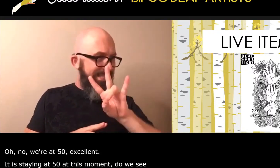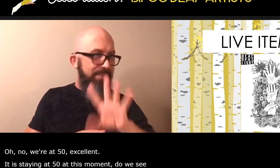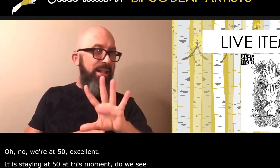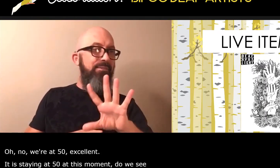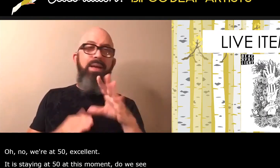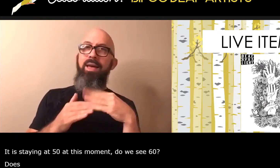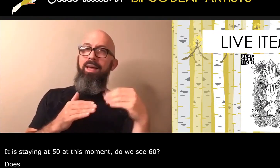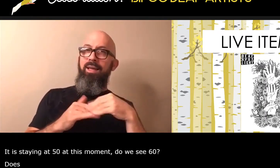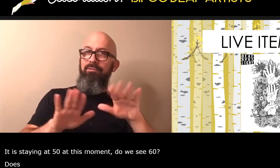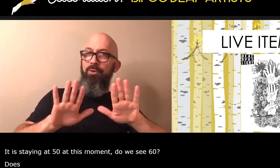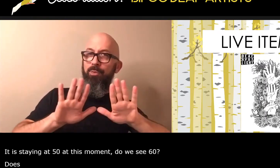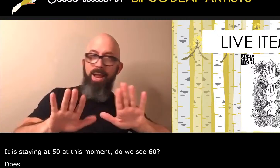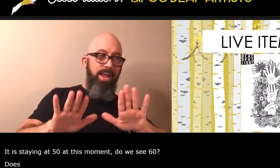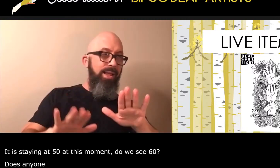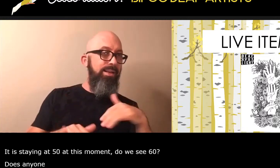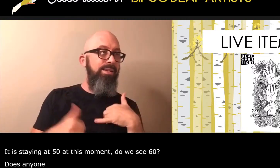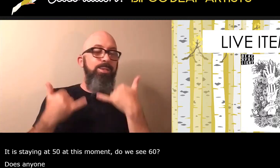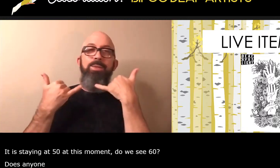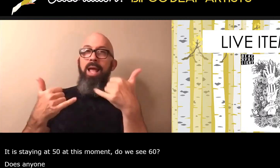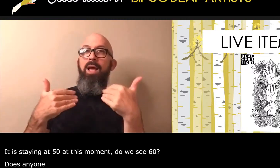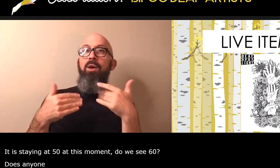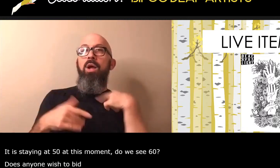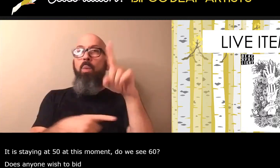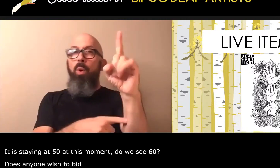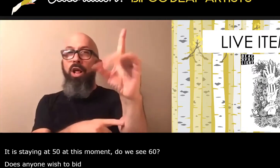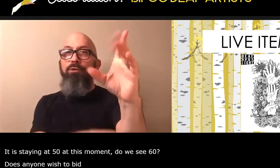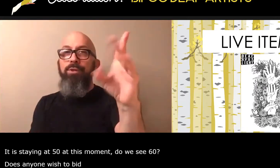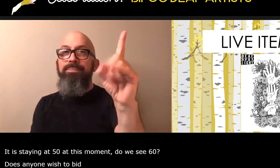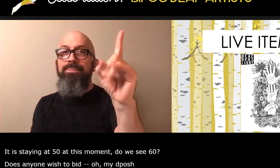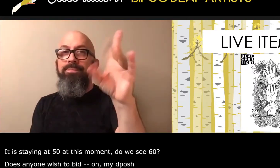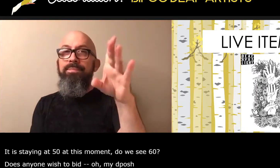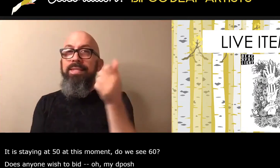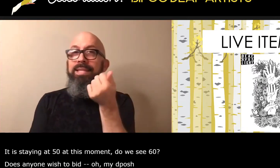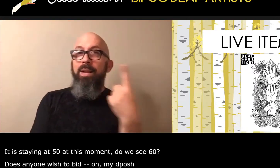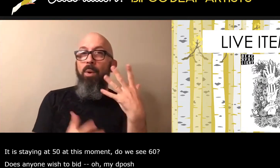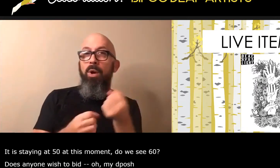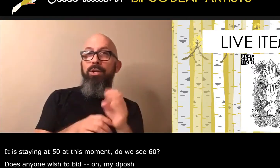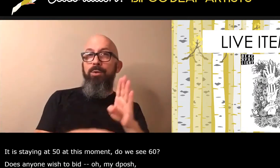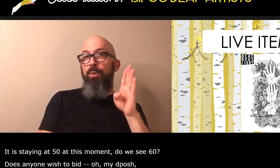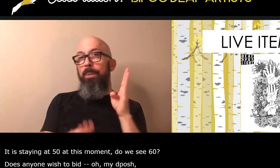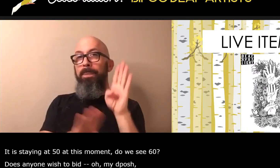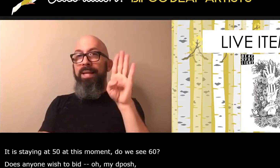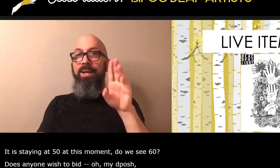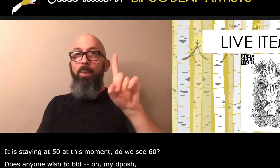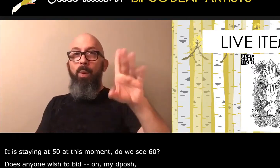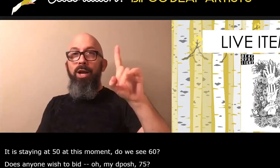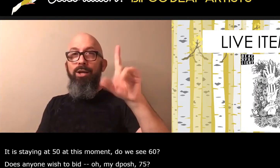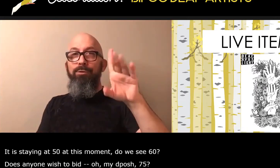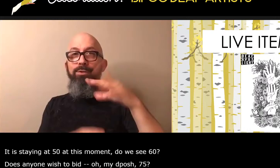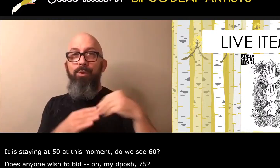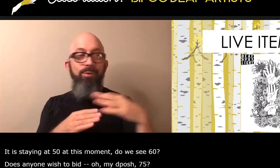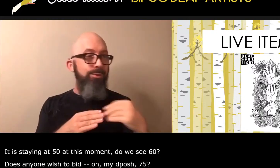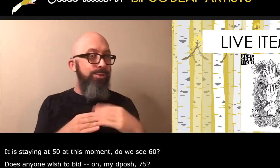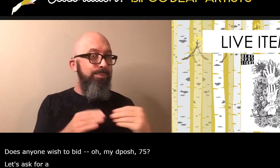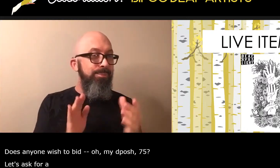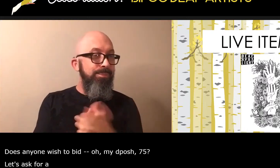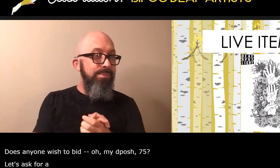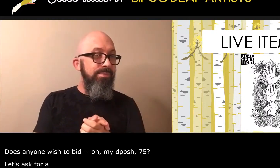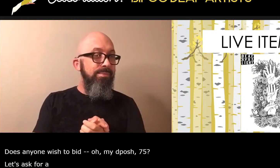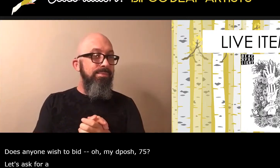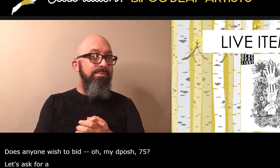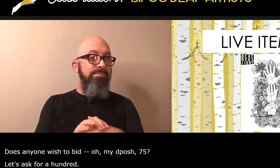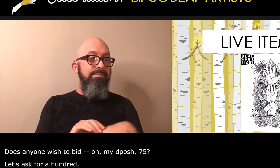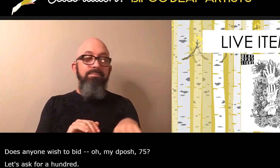bid? Oh my gosh, 75? Let's ask for 100. Does anyone wish to